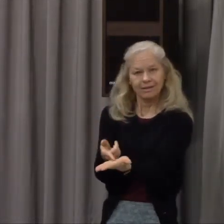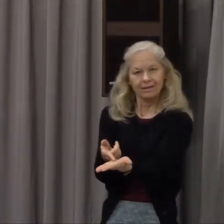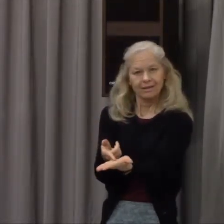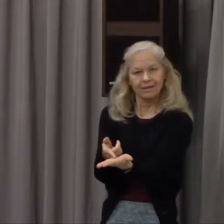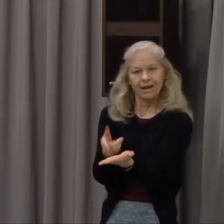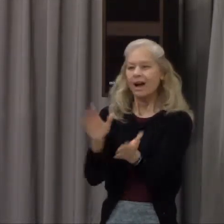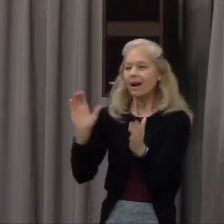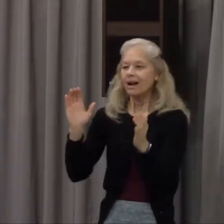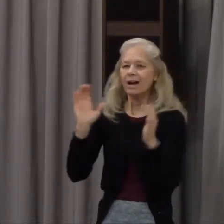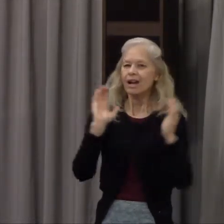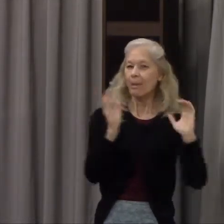with many different cuts.